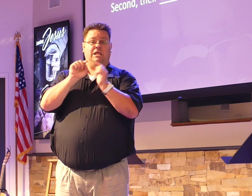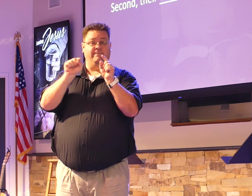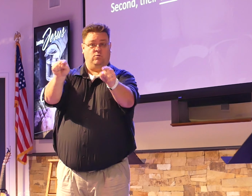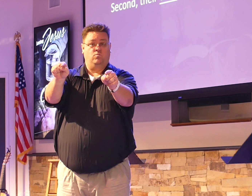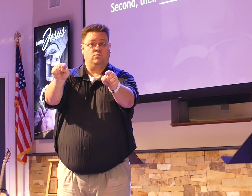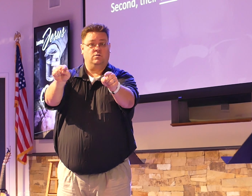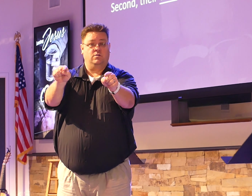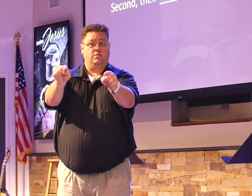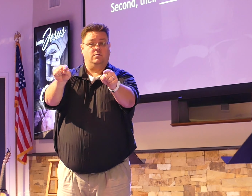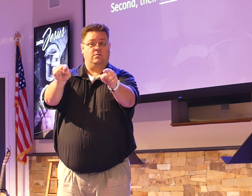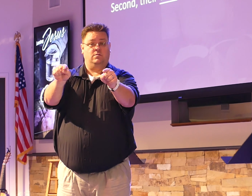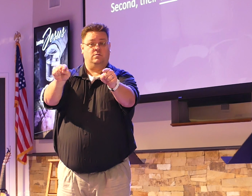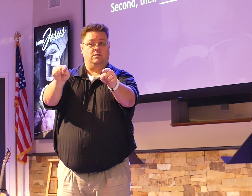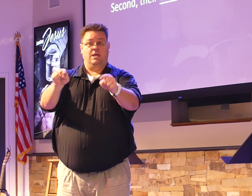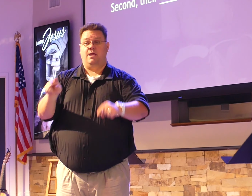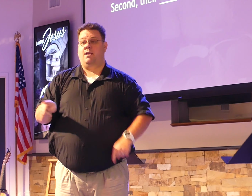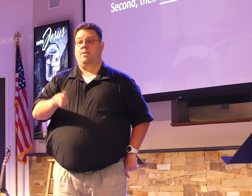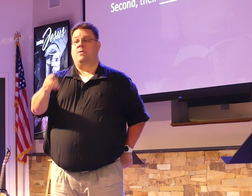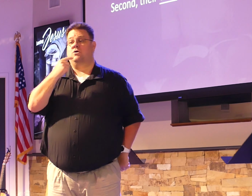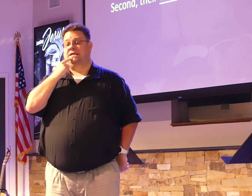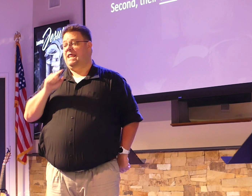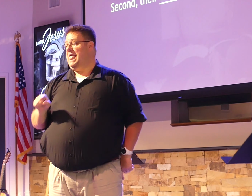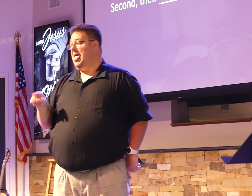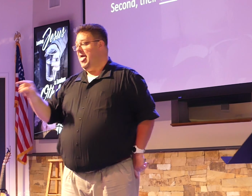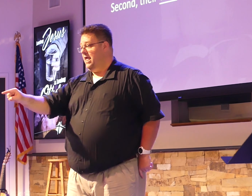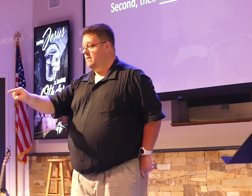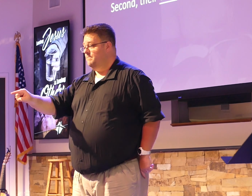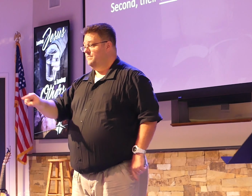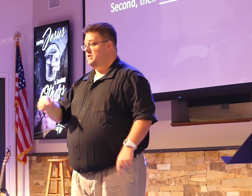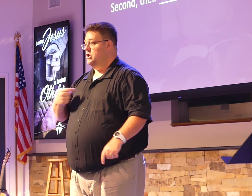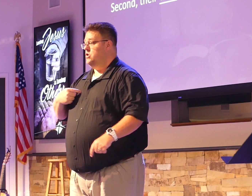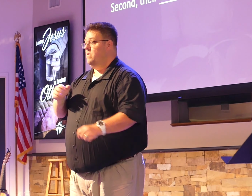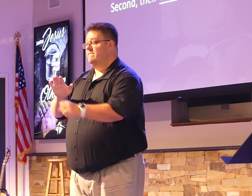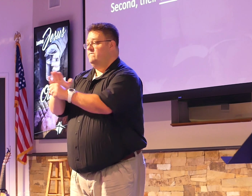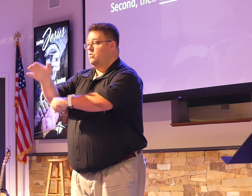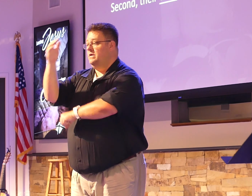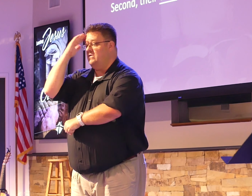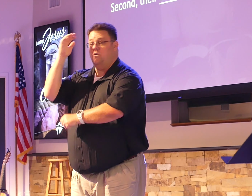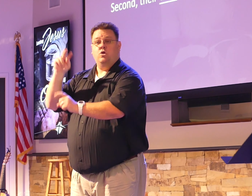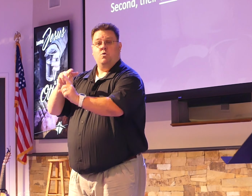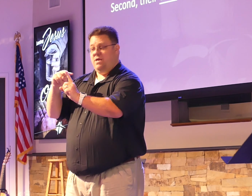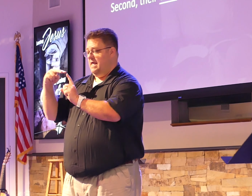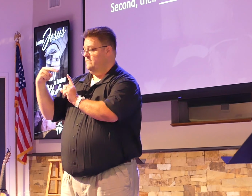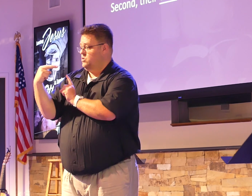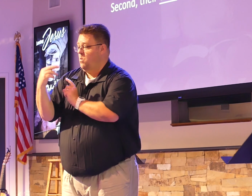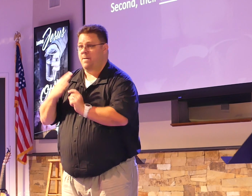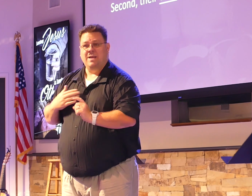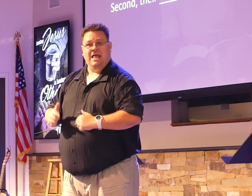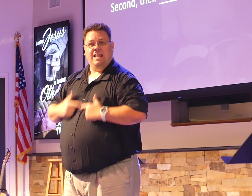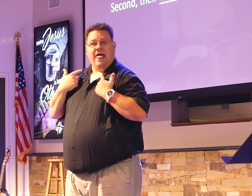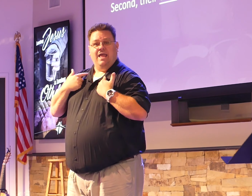Paul said, you have fully known, you have observed my manner of life.